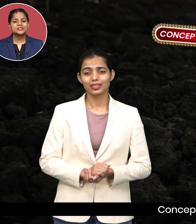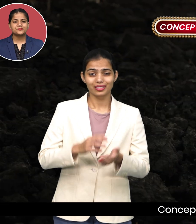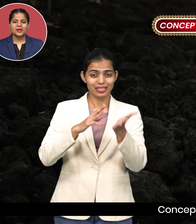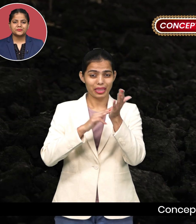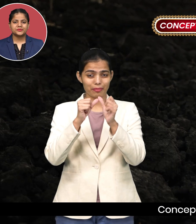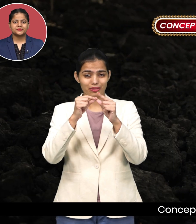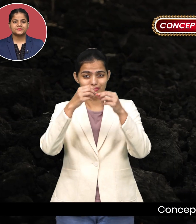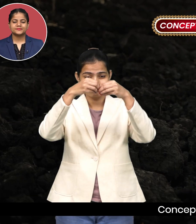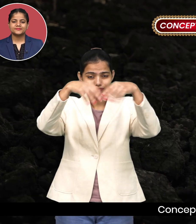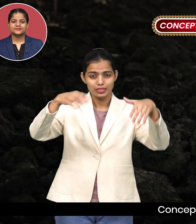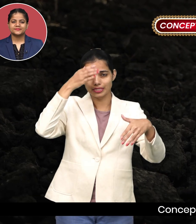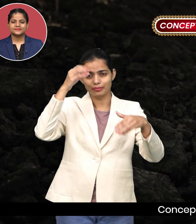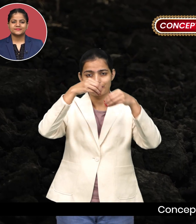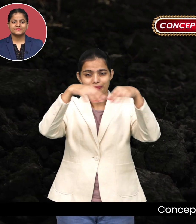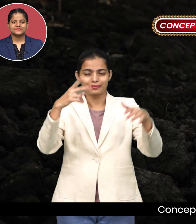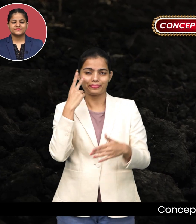Concept map.